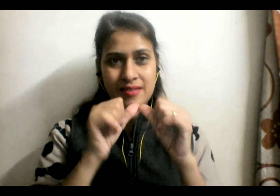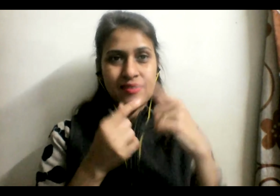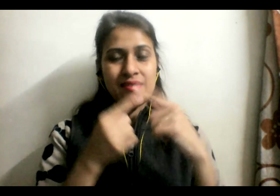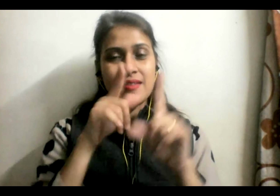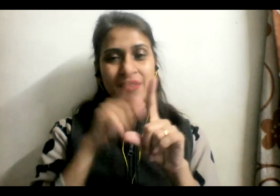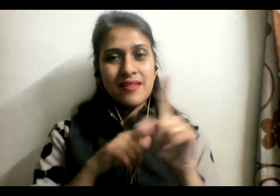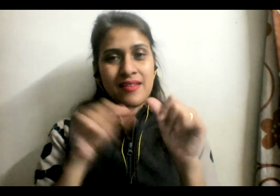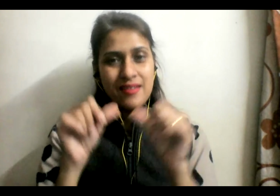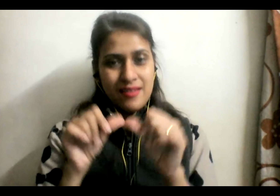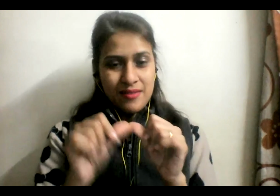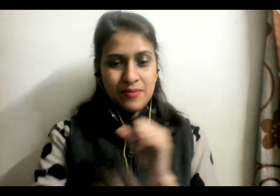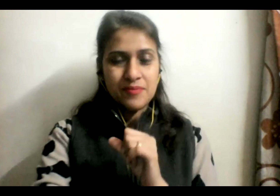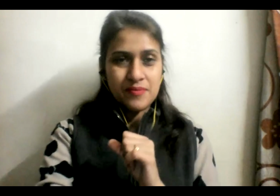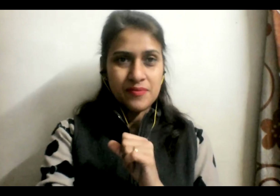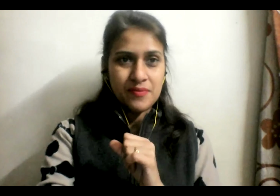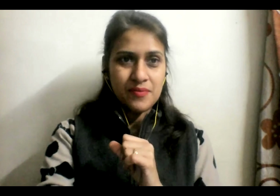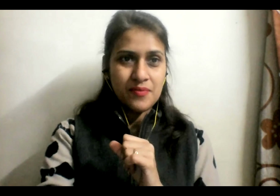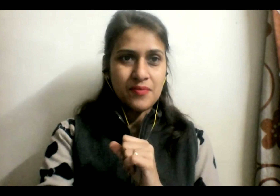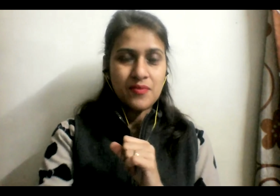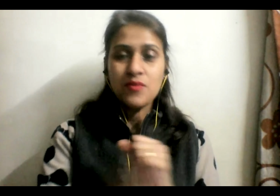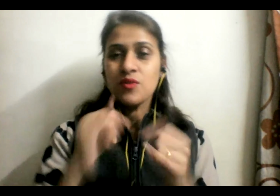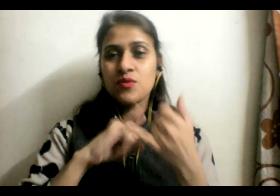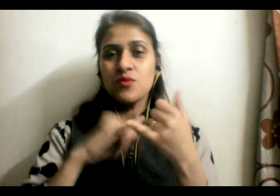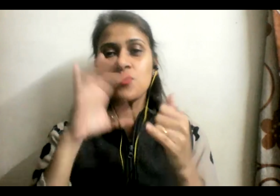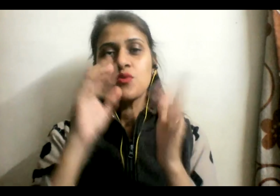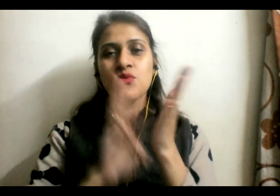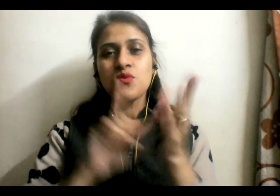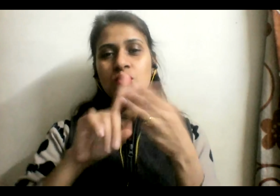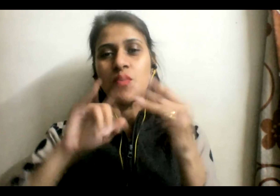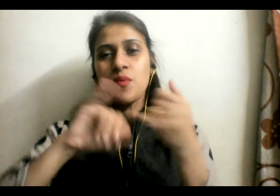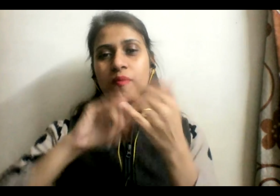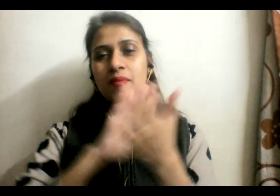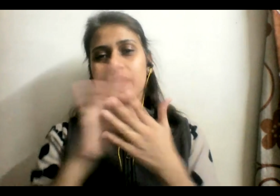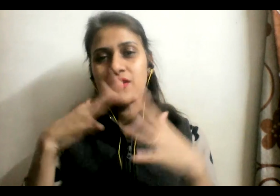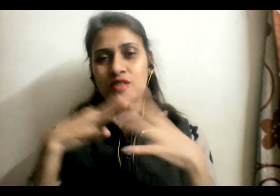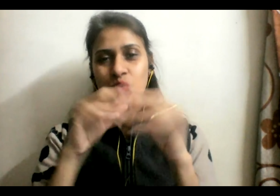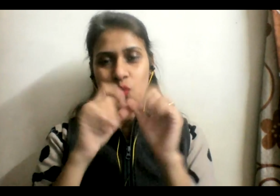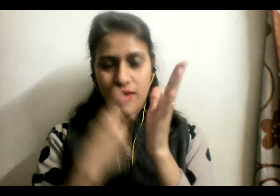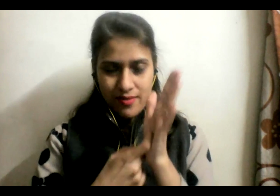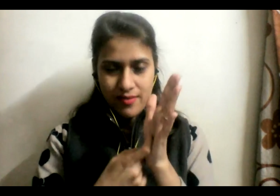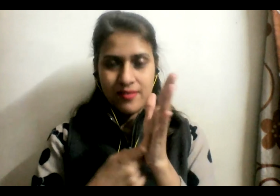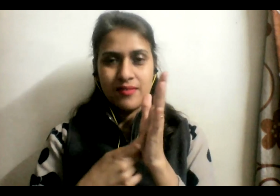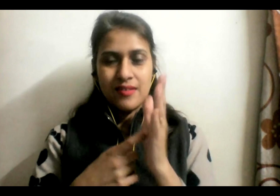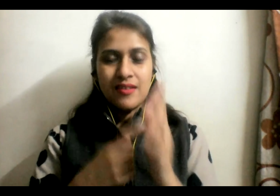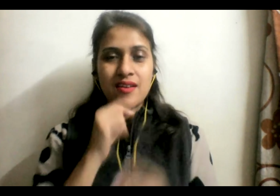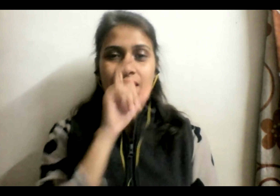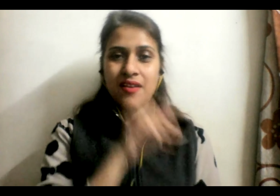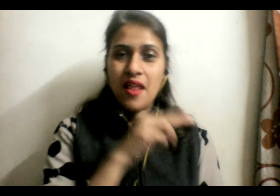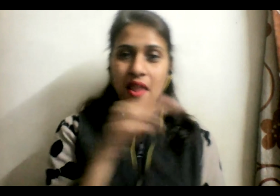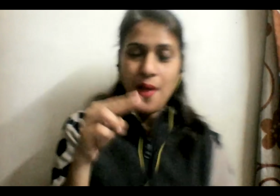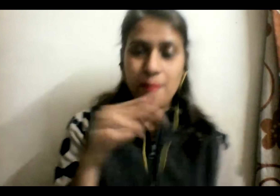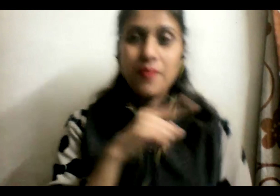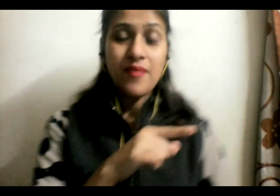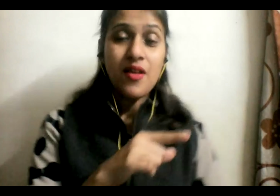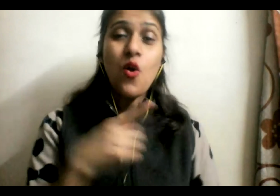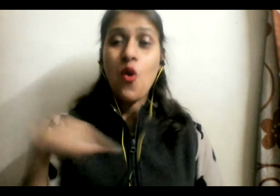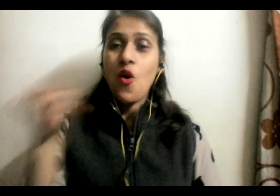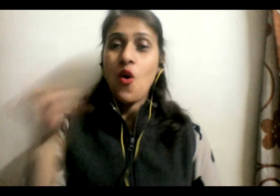Training. Welcome you to lecture 2 of our certificate course in disability